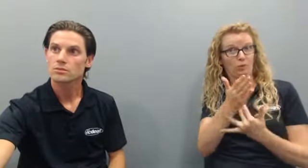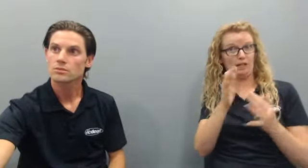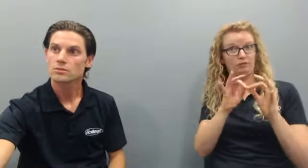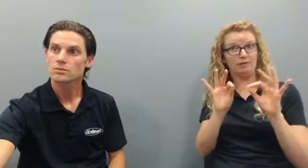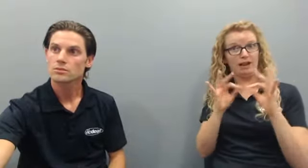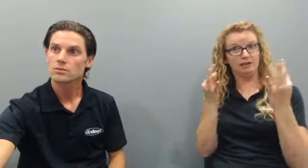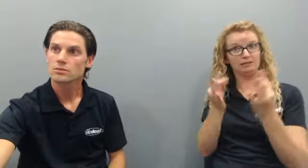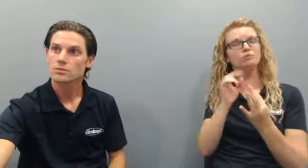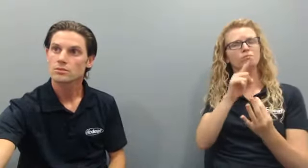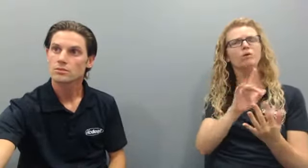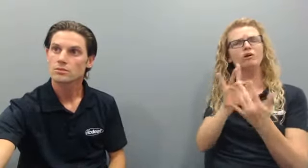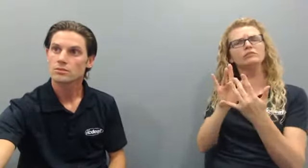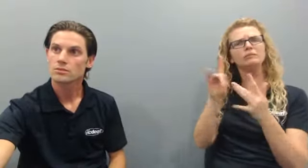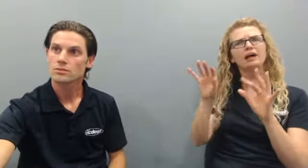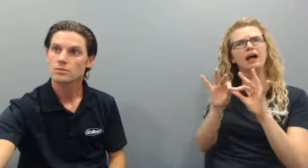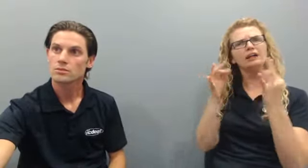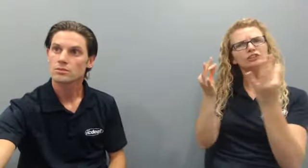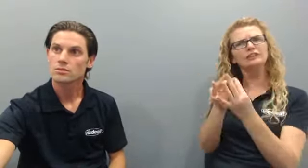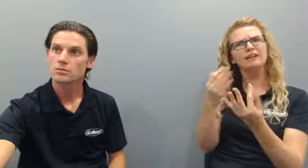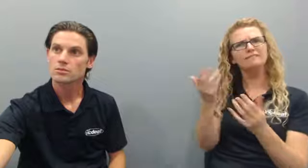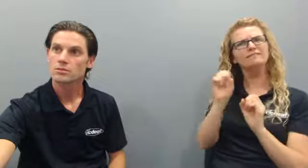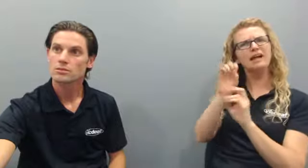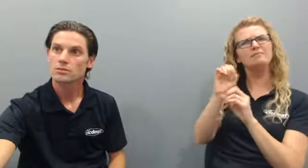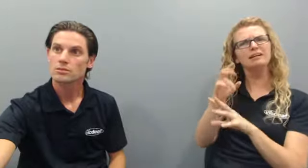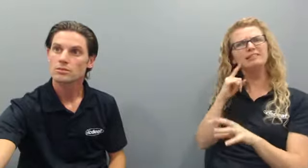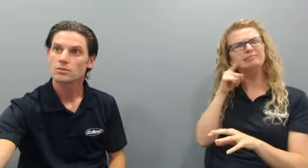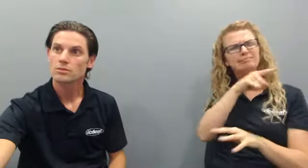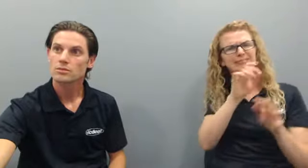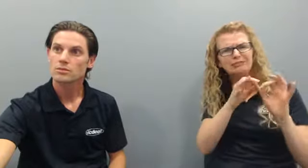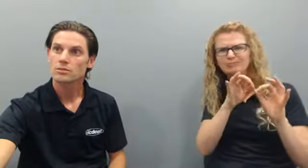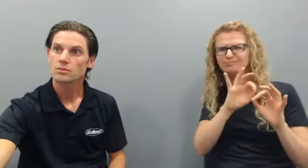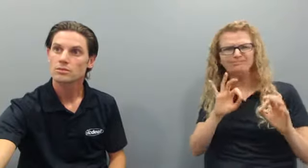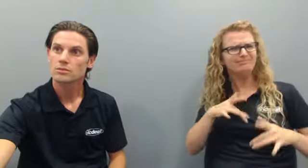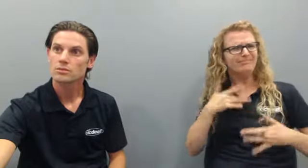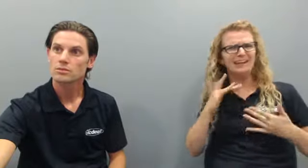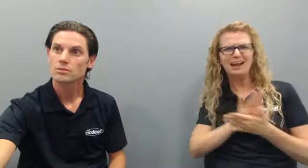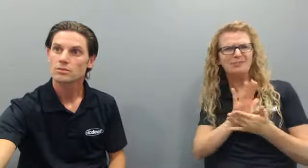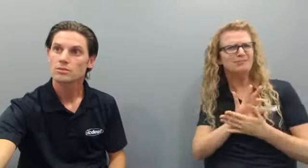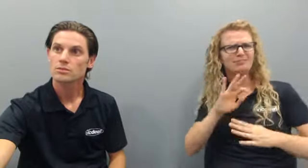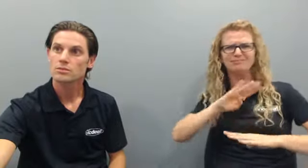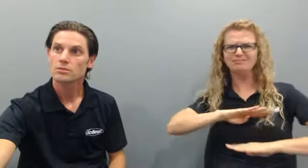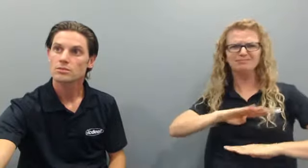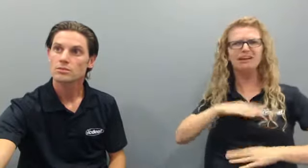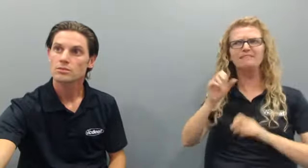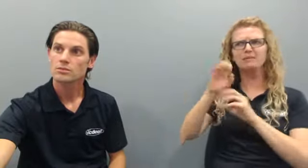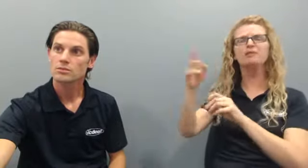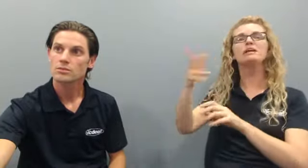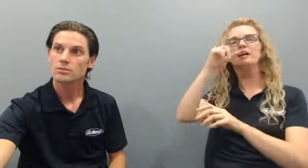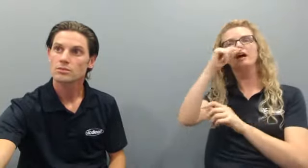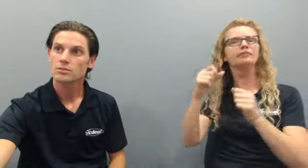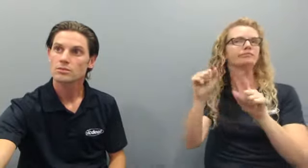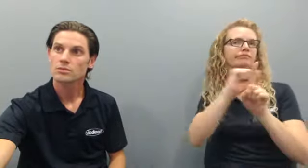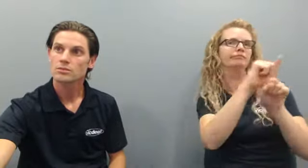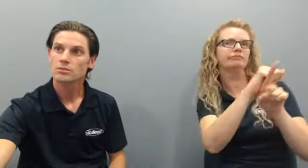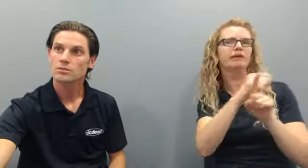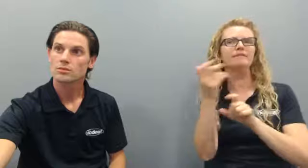not appropriate? If you book to an interpreter agency, then it's important to provide that feedback. Let them know you're not satisfied with the quality of service